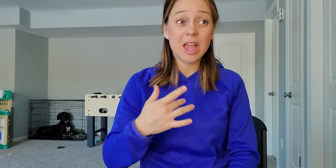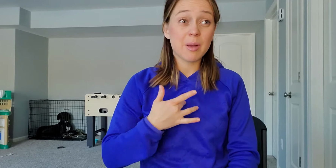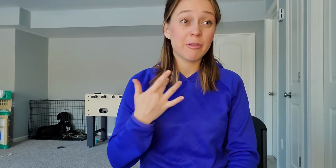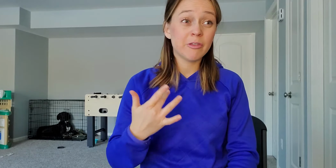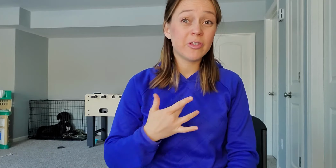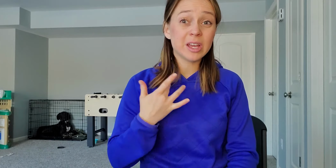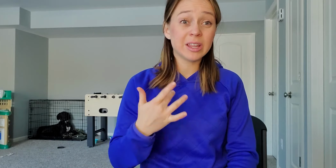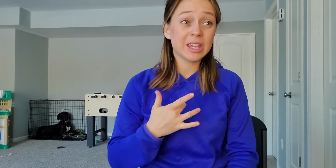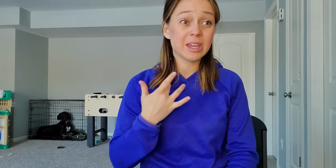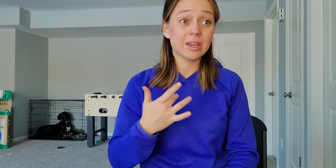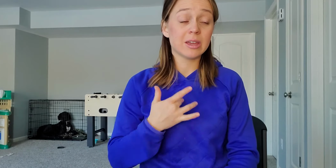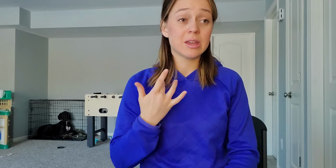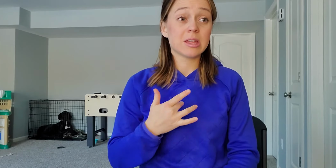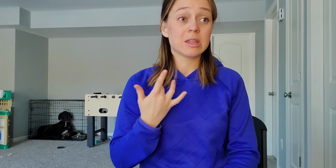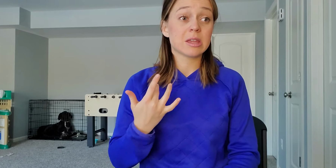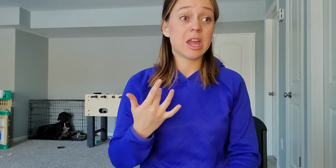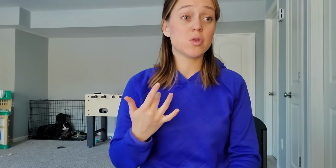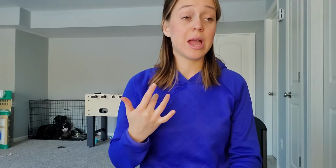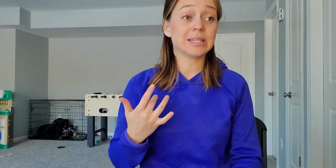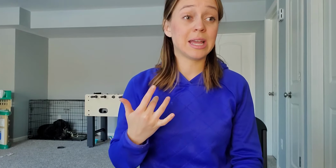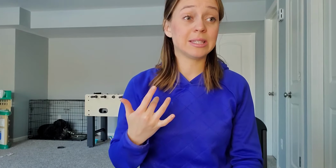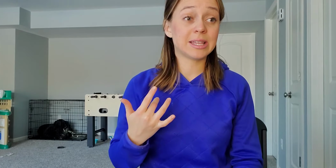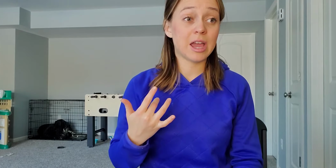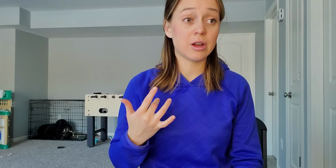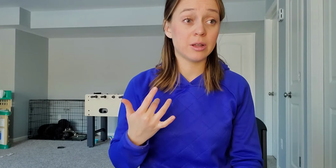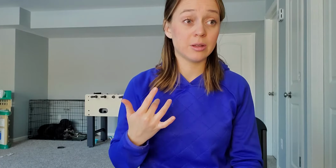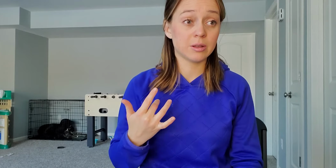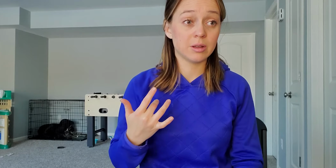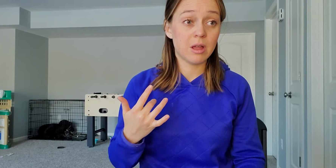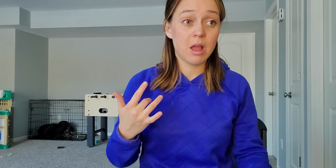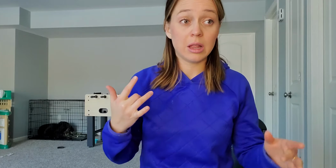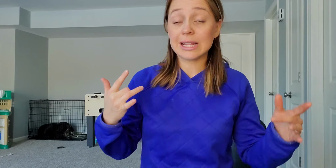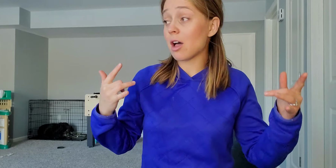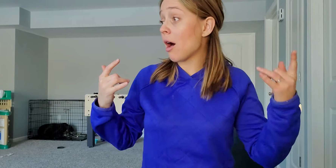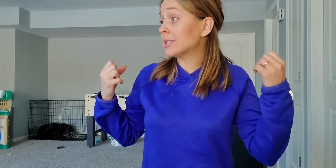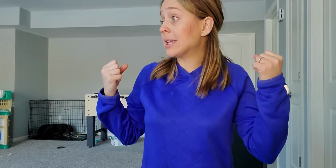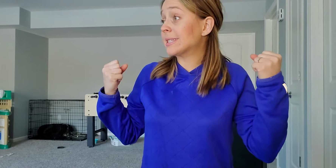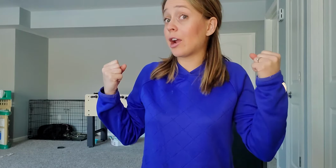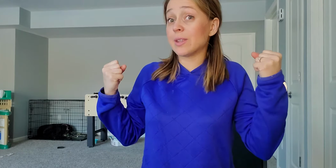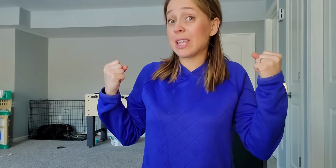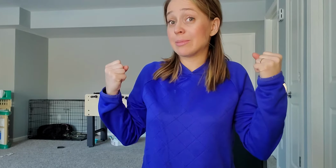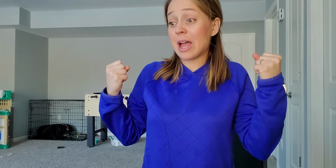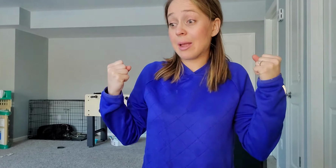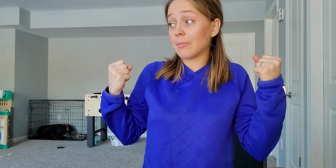I'm feeling. Can you guys sign scared? Scared. Let's all sign scared at the same time.